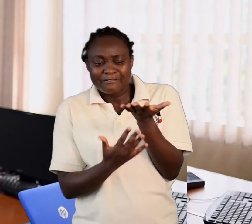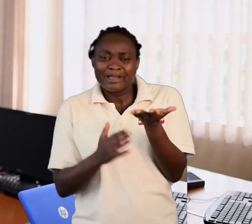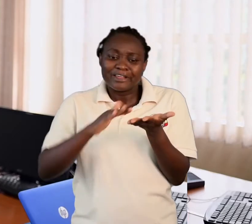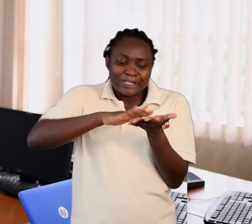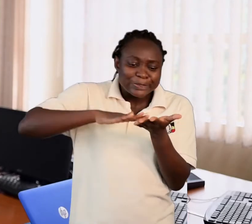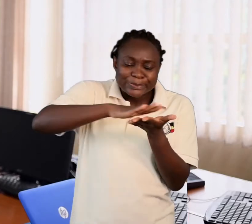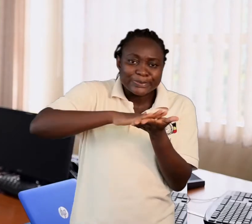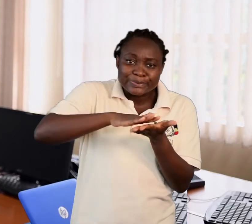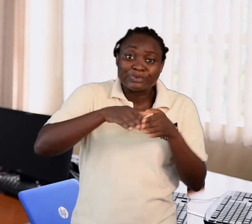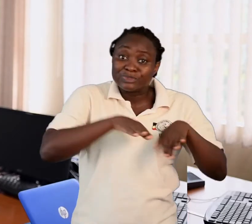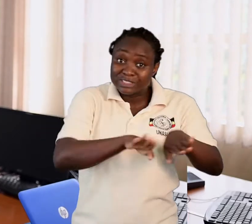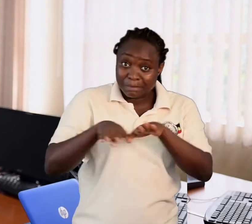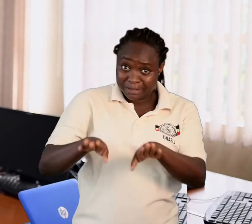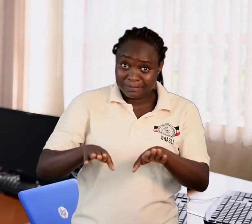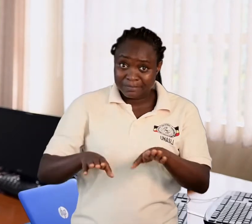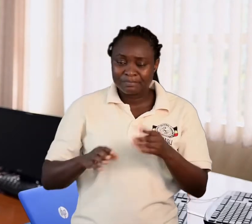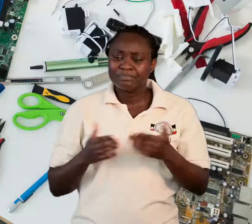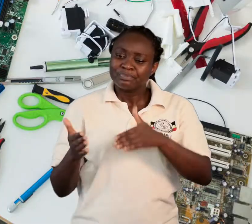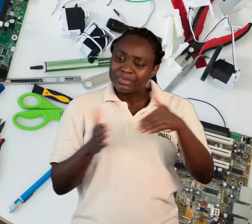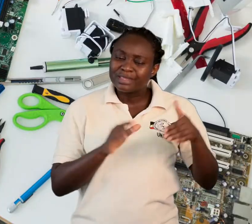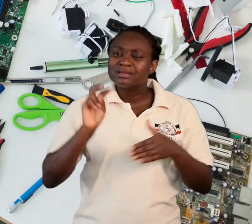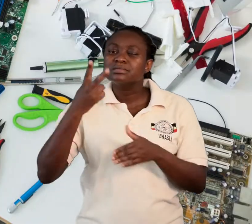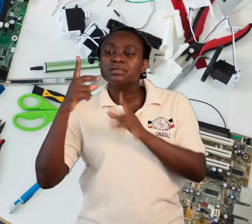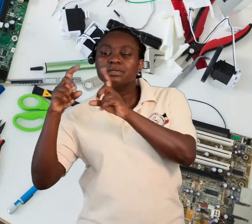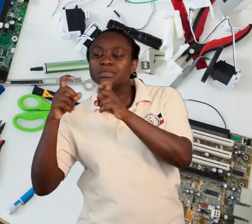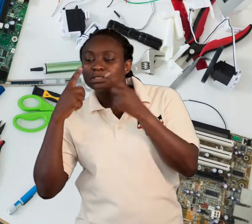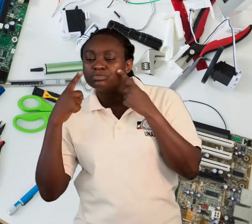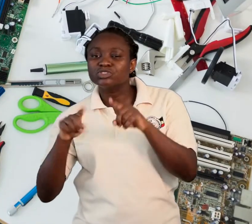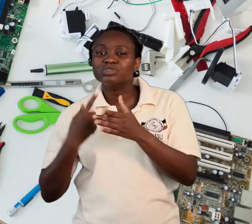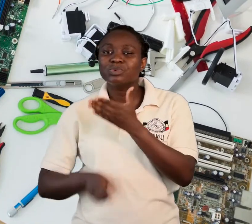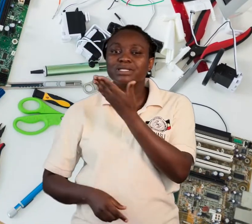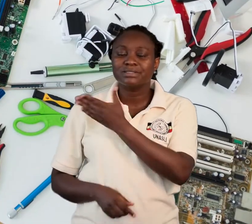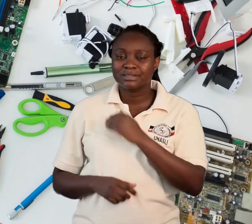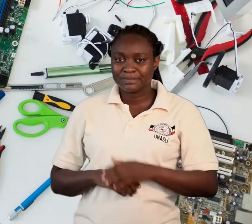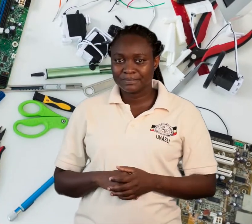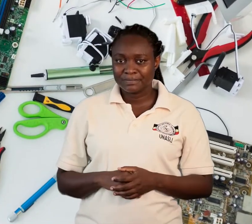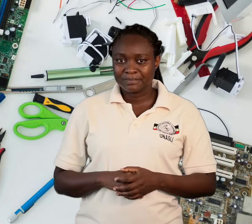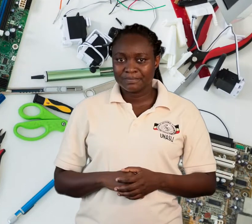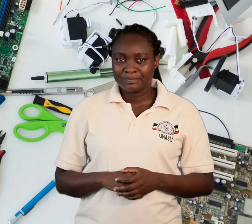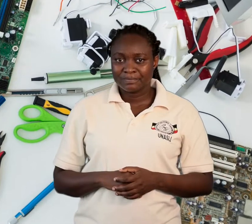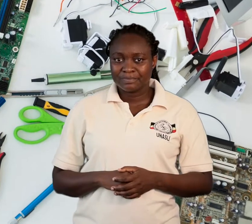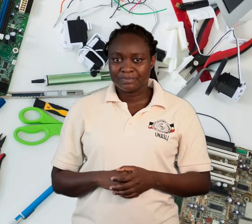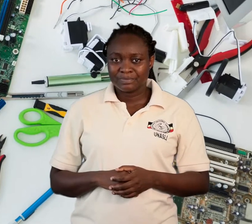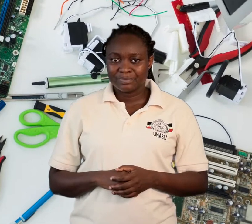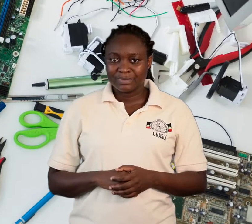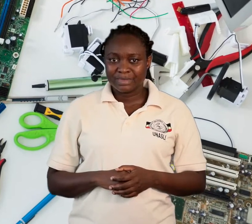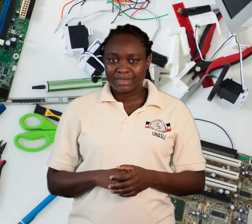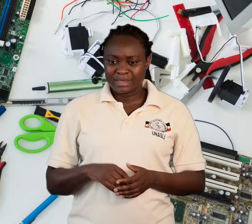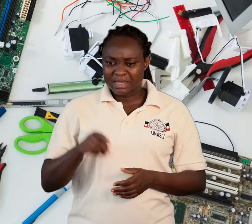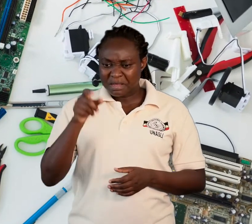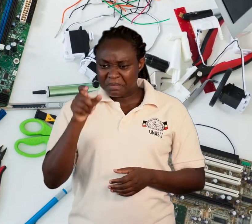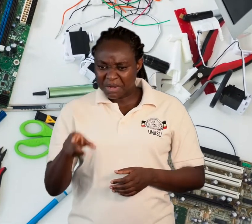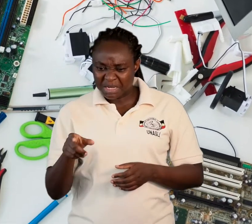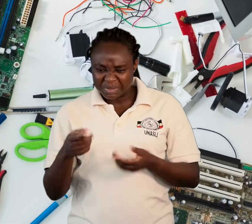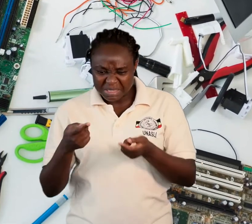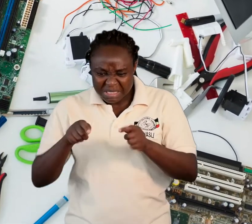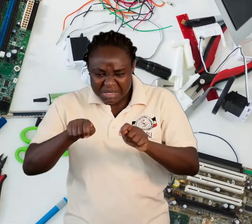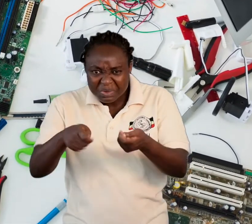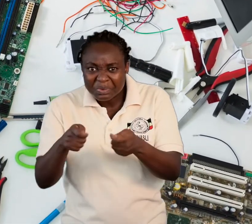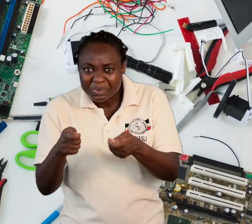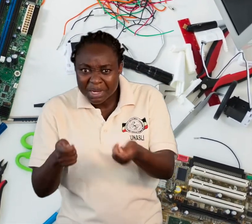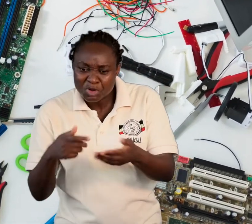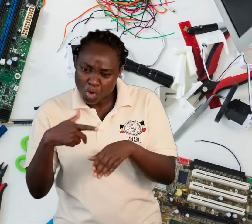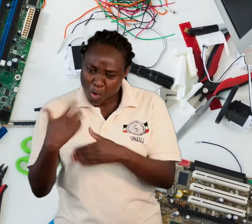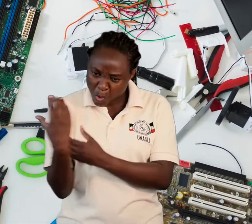In the second picture, what do we see? We see somebody dealing with the components of either a radio